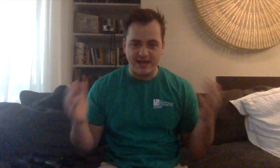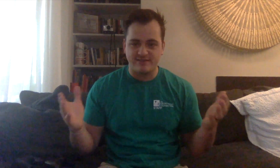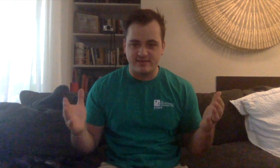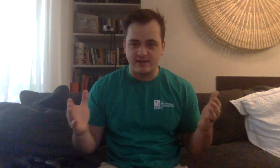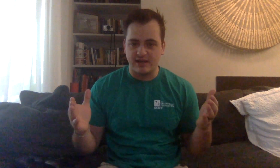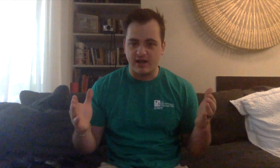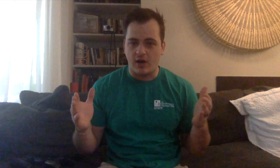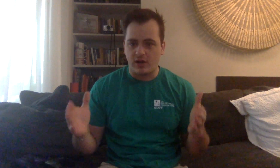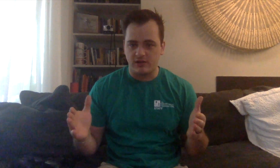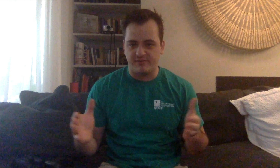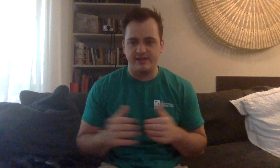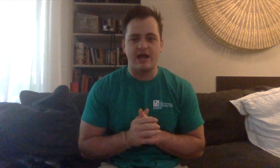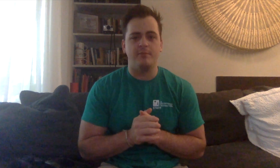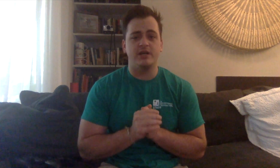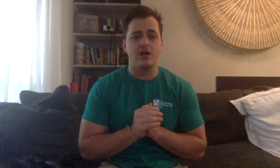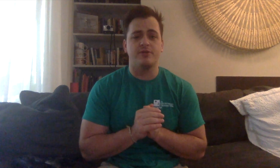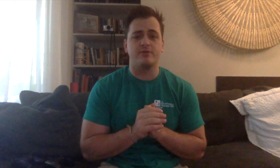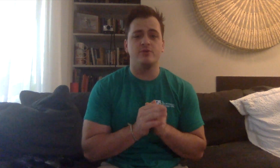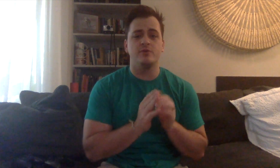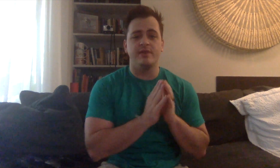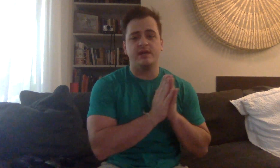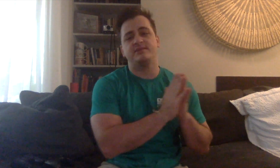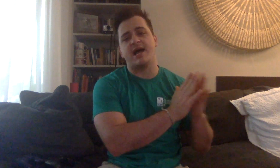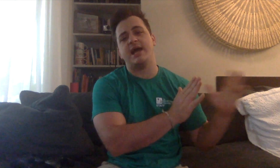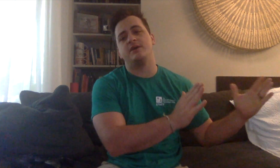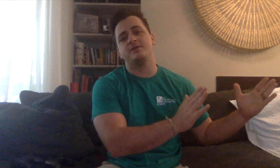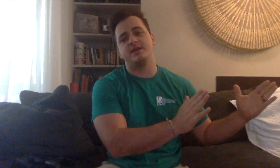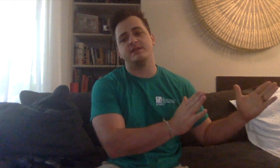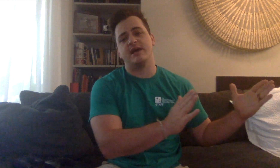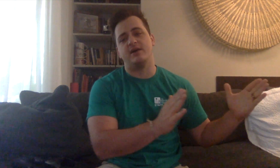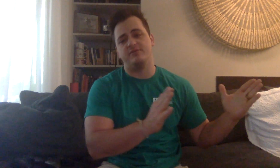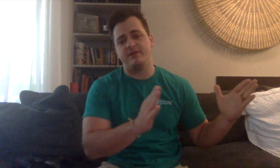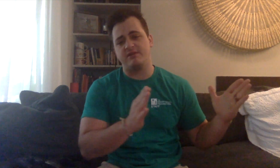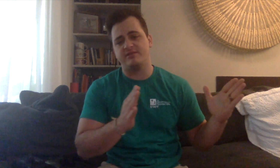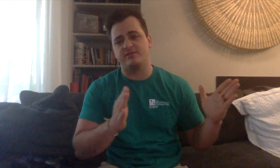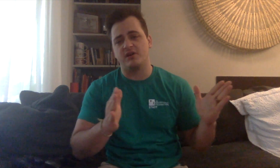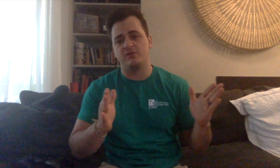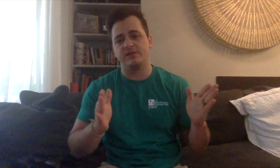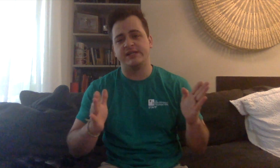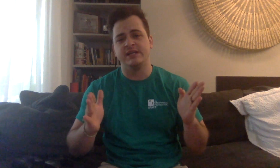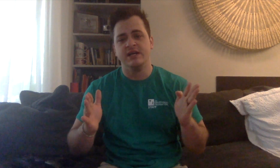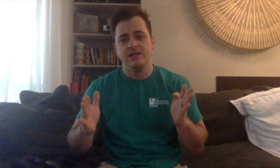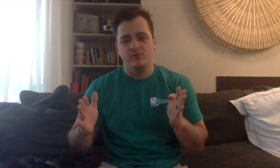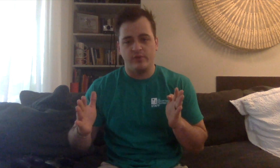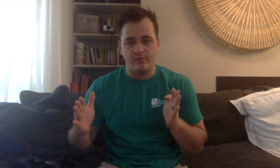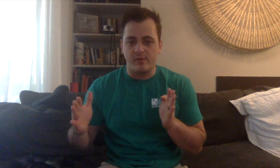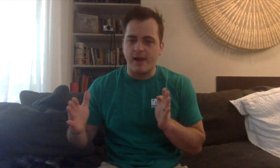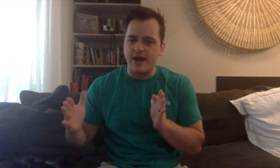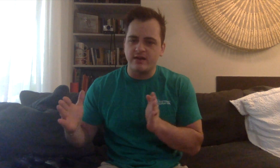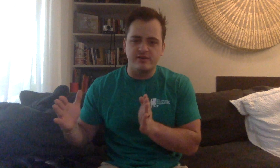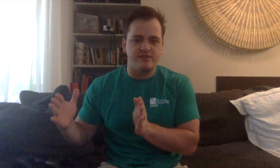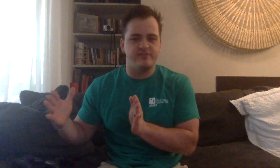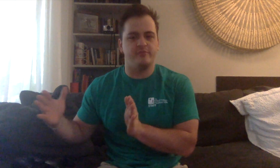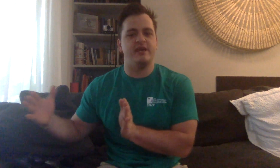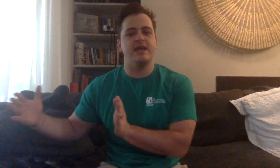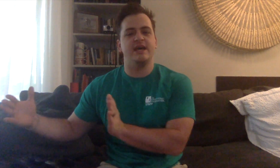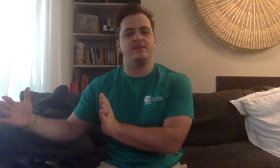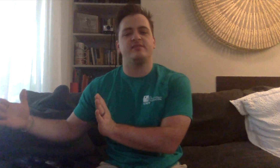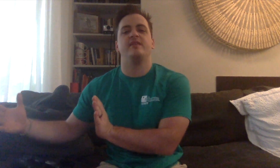that's all of it. I'm going to go through the entire thing now very slowly with reminders and some hints. And then